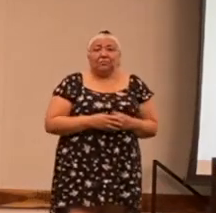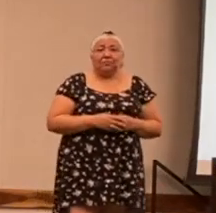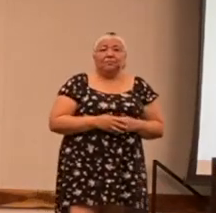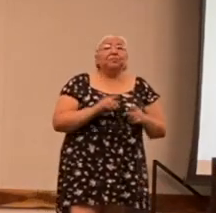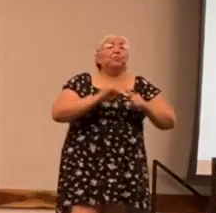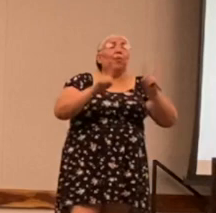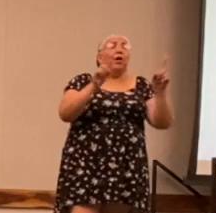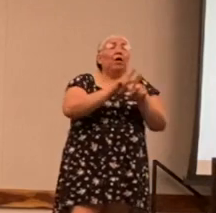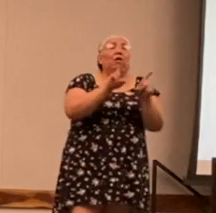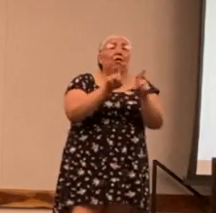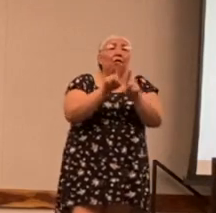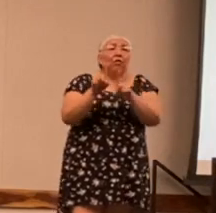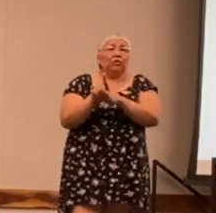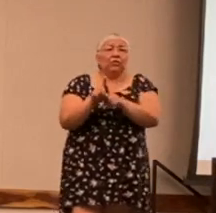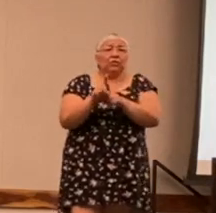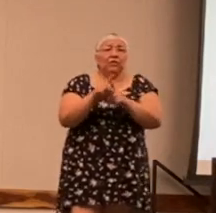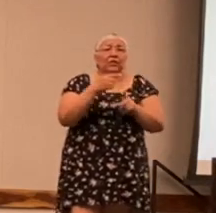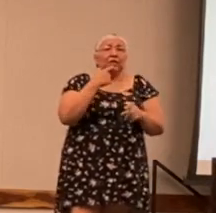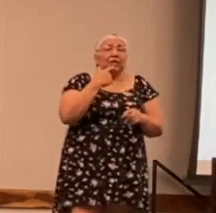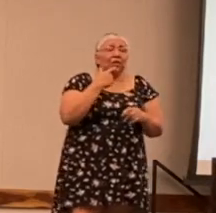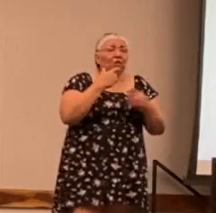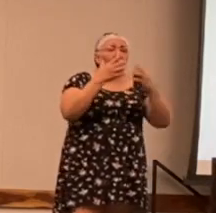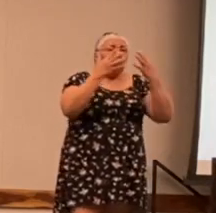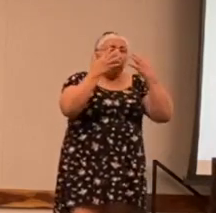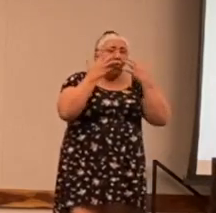But it also says that we need to weep with those who weep.